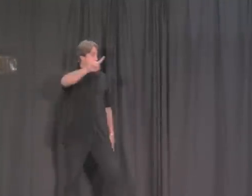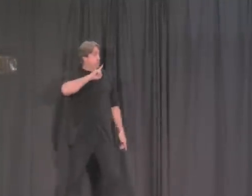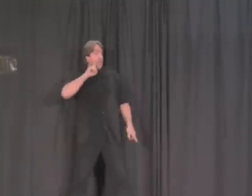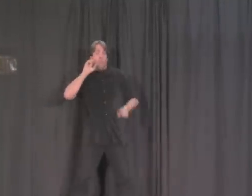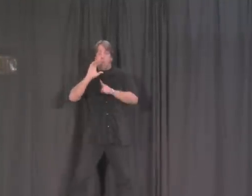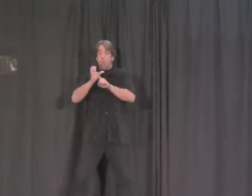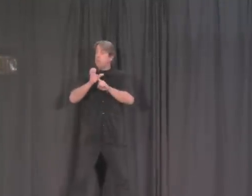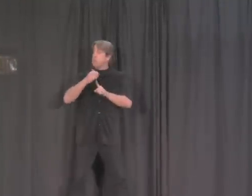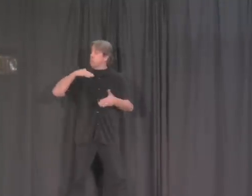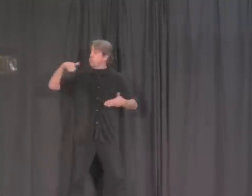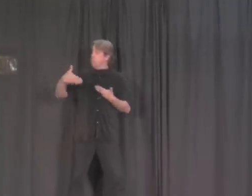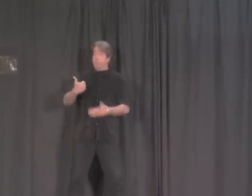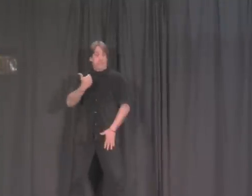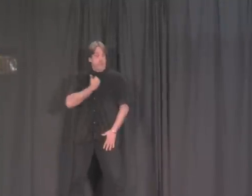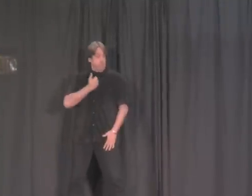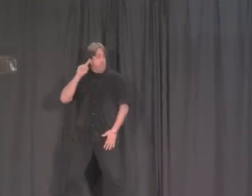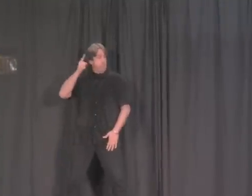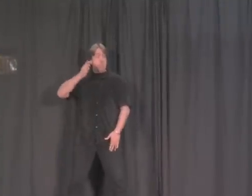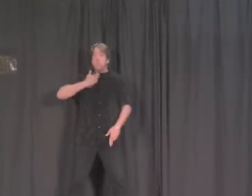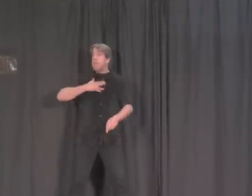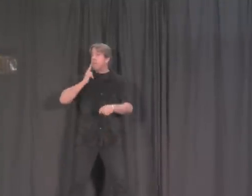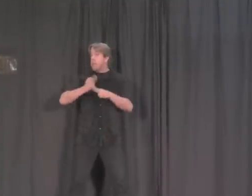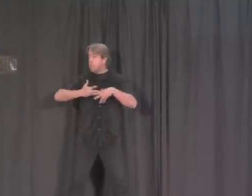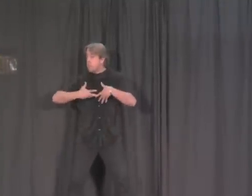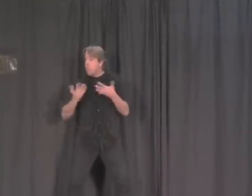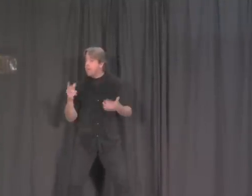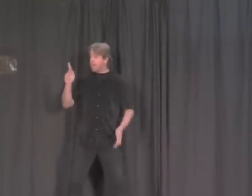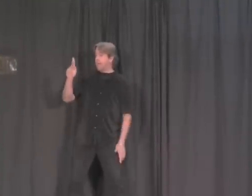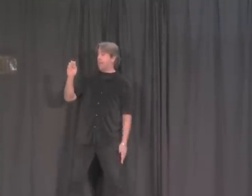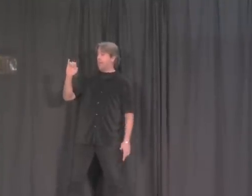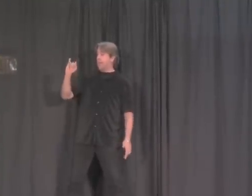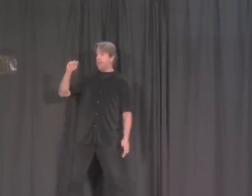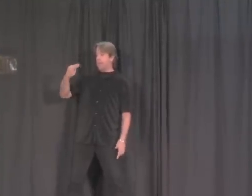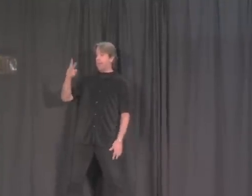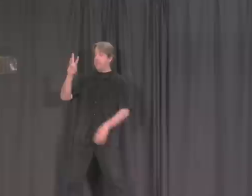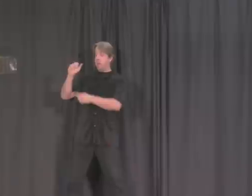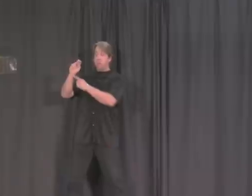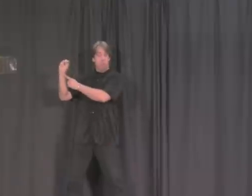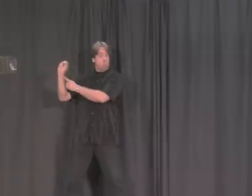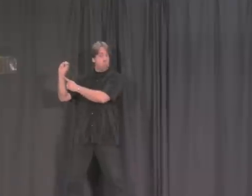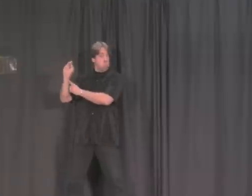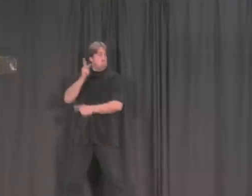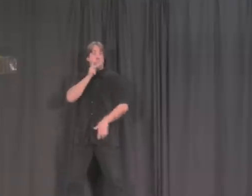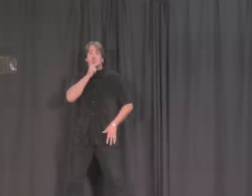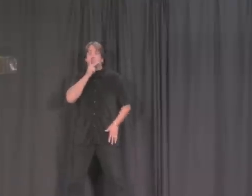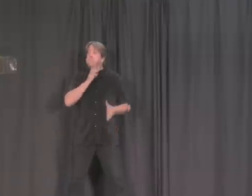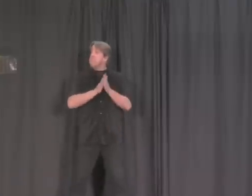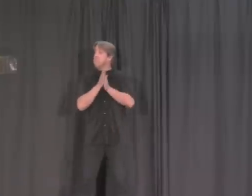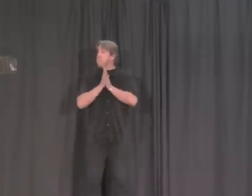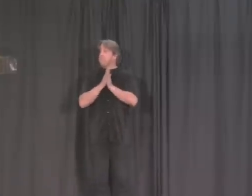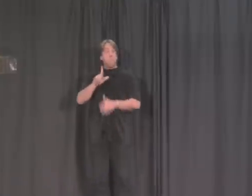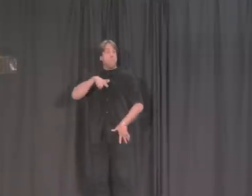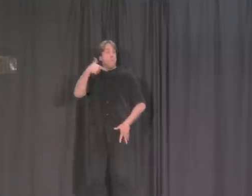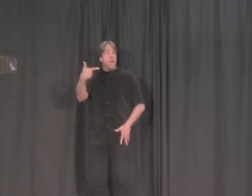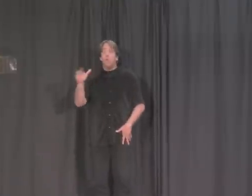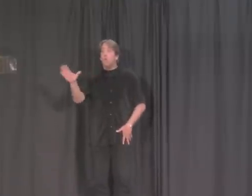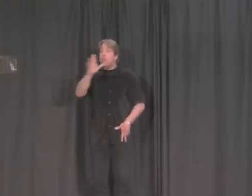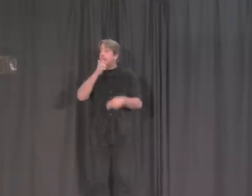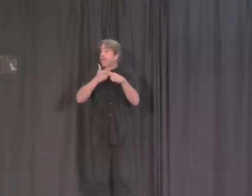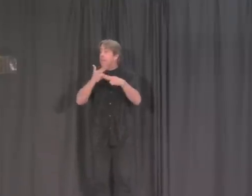All right, time for a survey. Or time to test your deaf culture. My name is Keith Wann. This is my name sign. Now it's